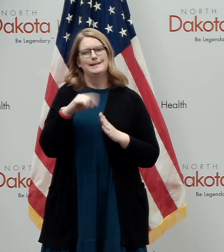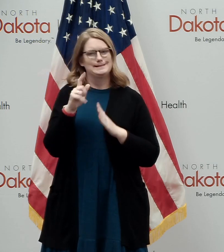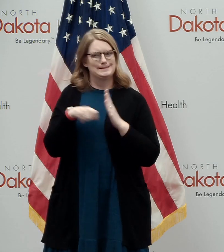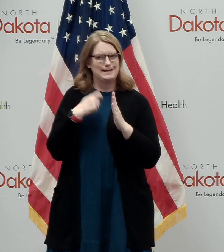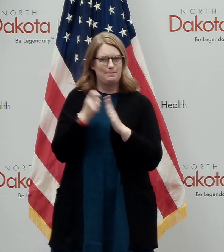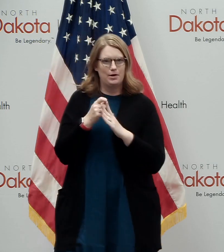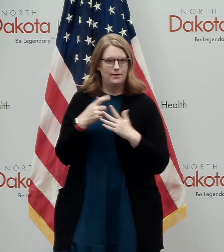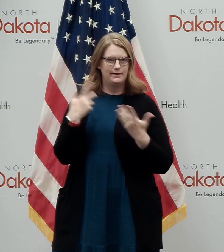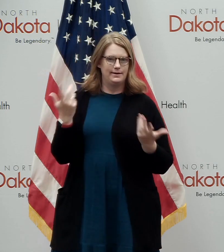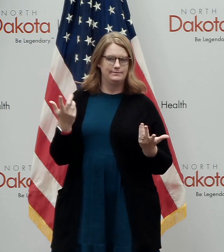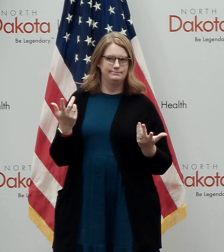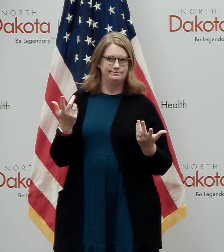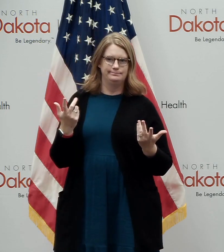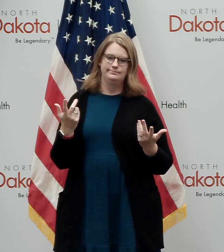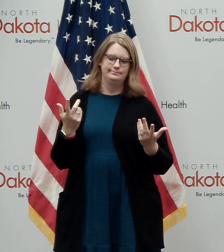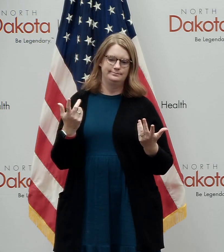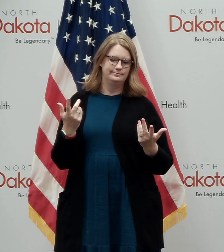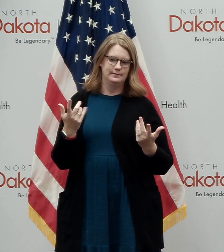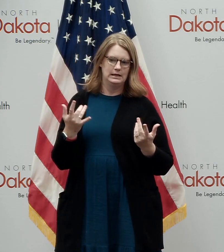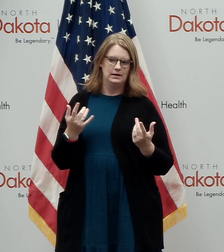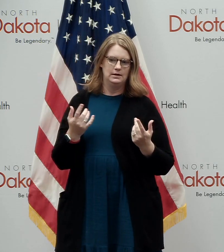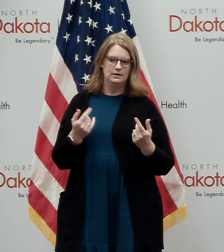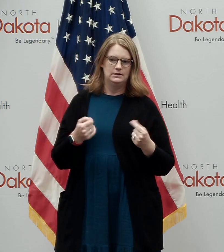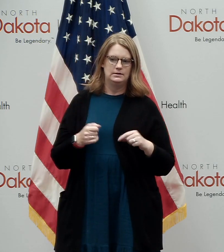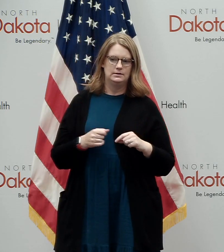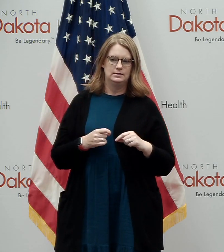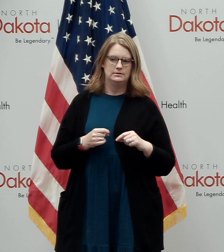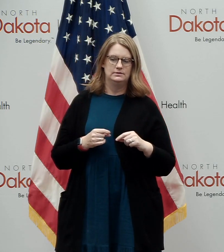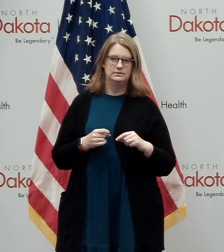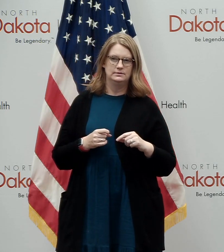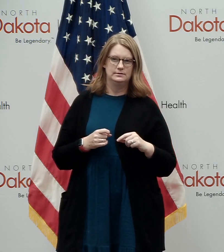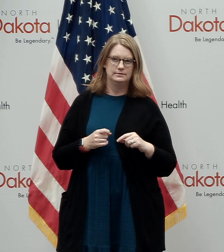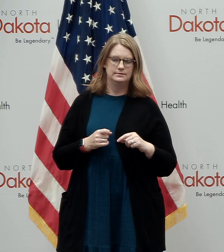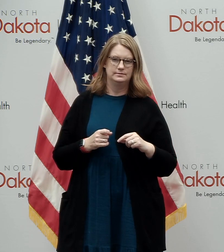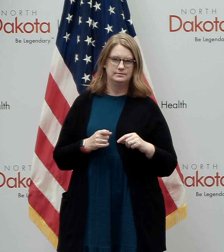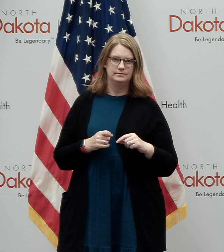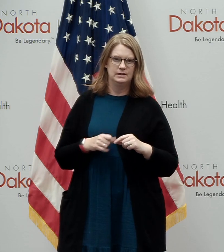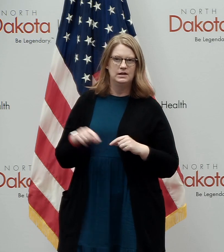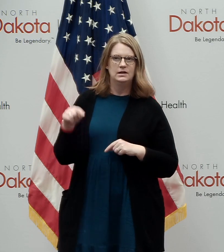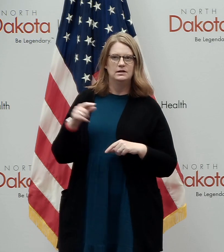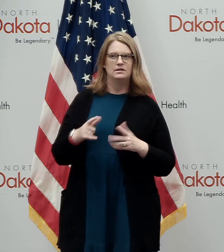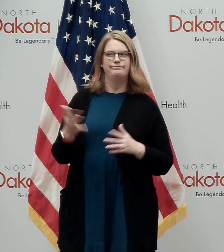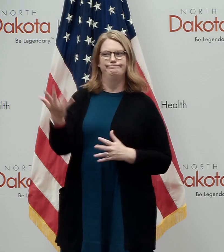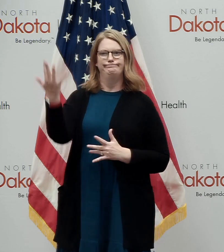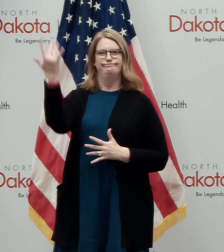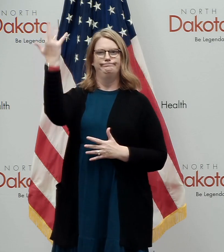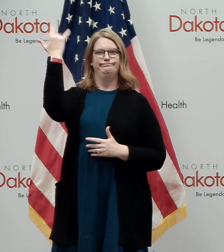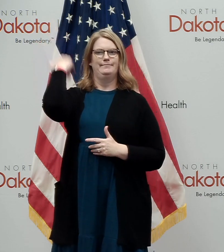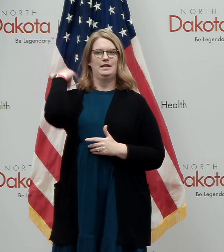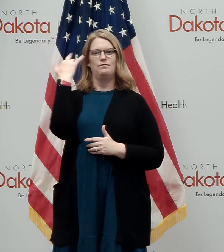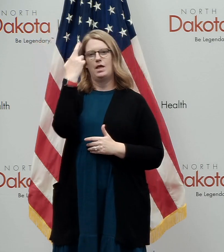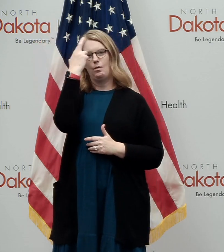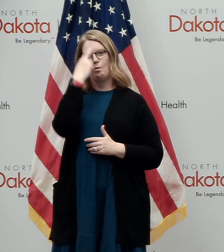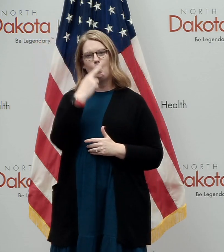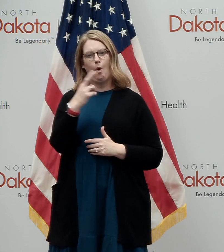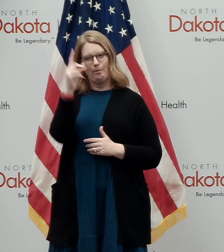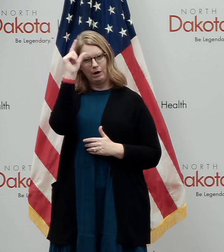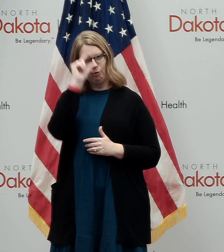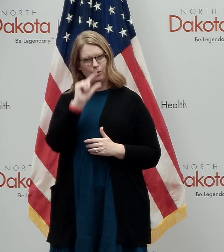since you go back even to, the ancient civilizations of Rome and Greece, there